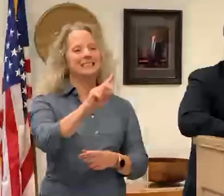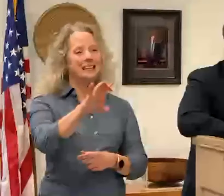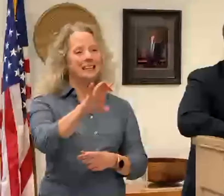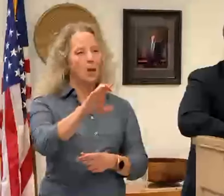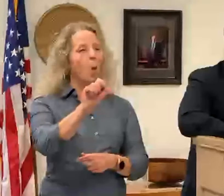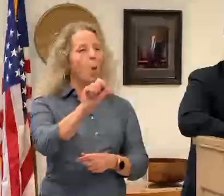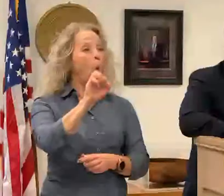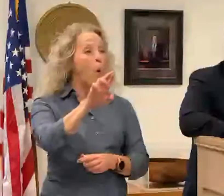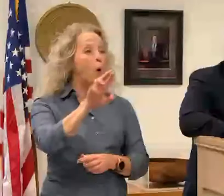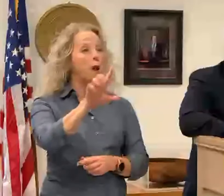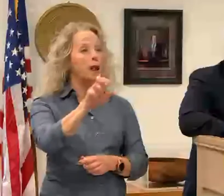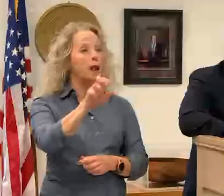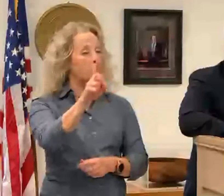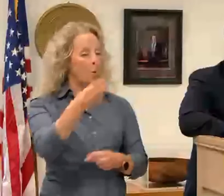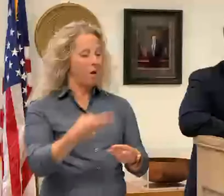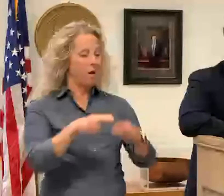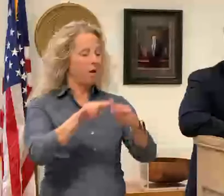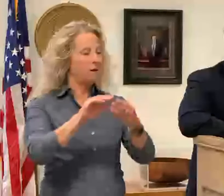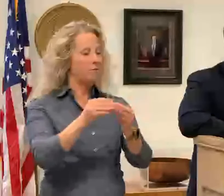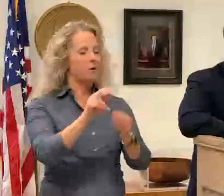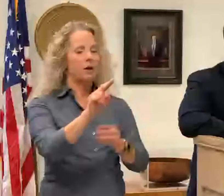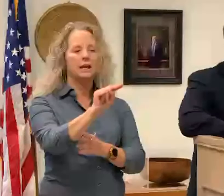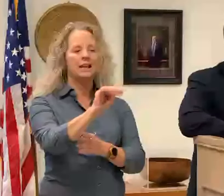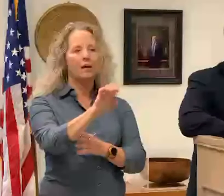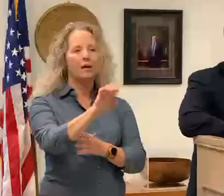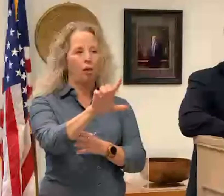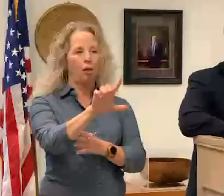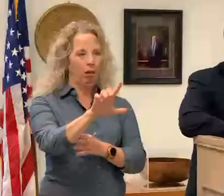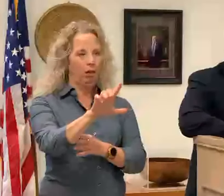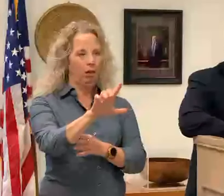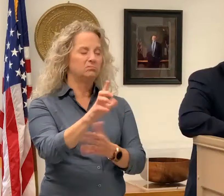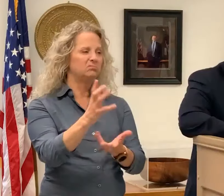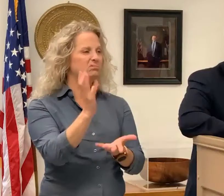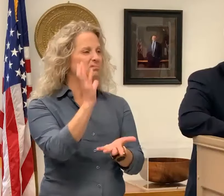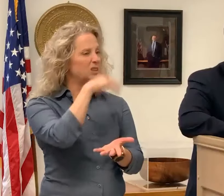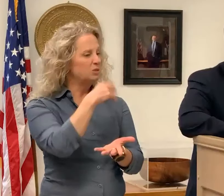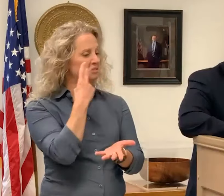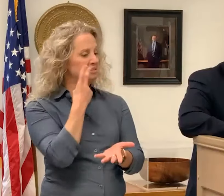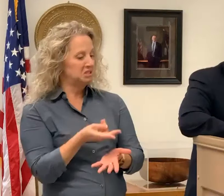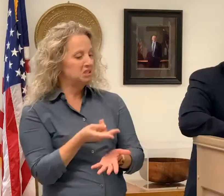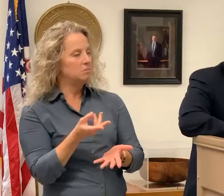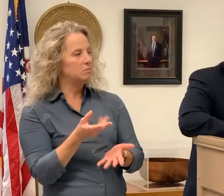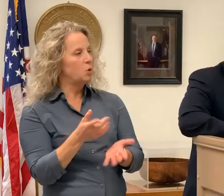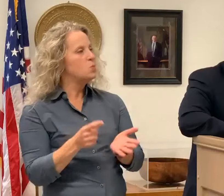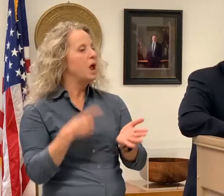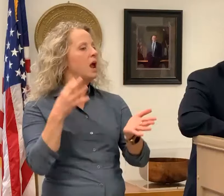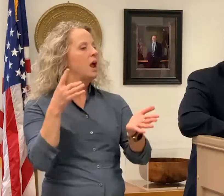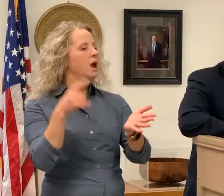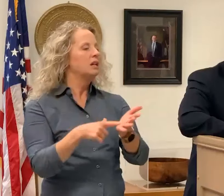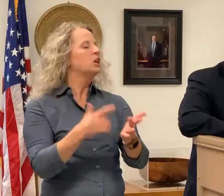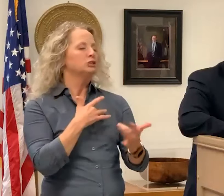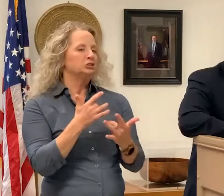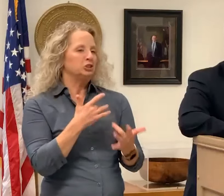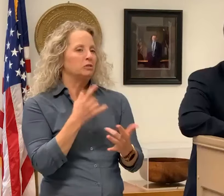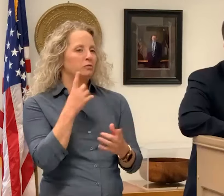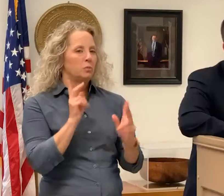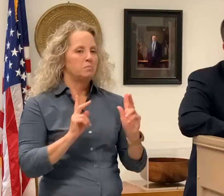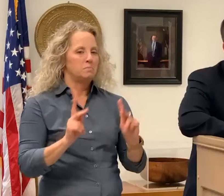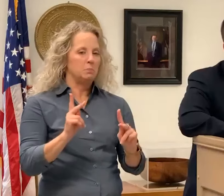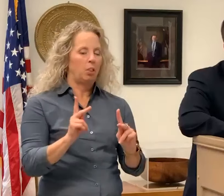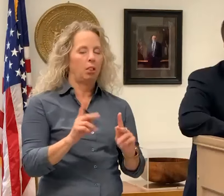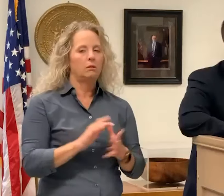one elevated number for nickel, which is unusual to see, and it's rarely a concern for